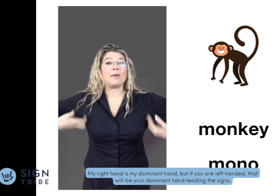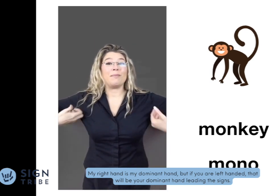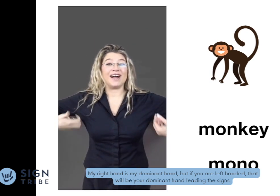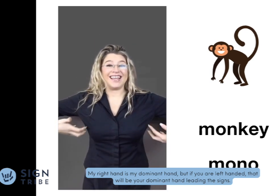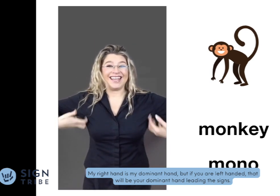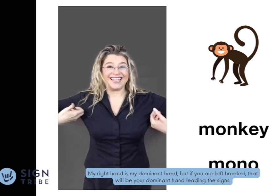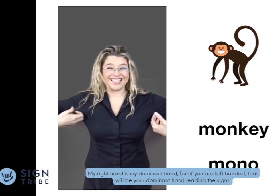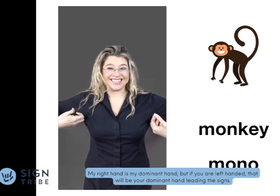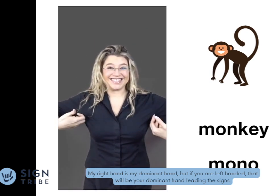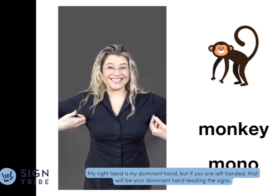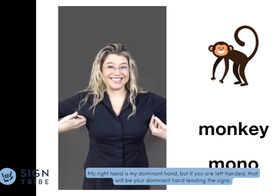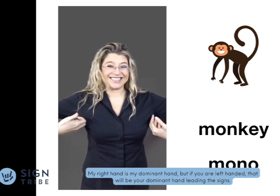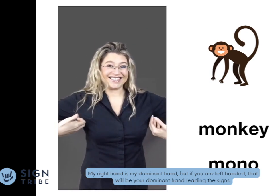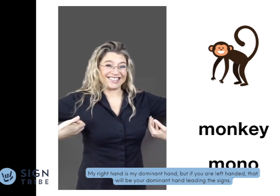Monkey.